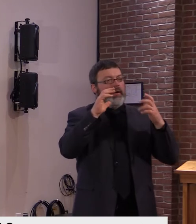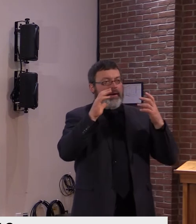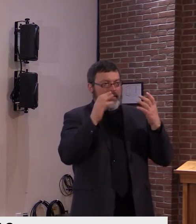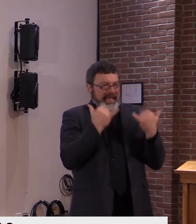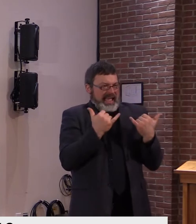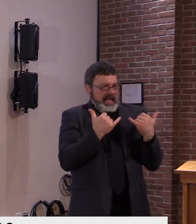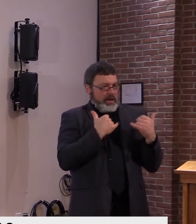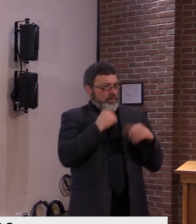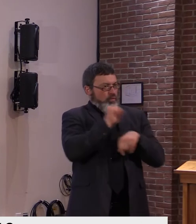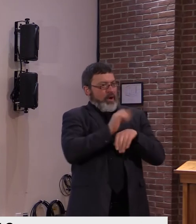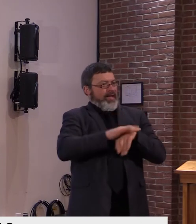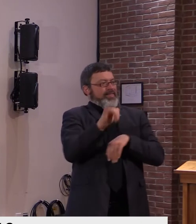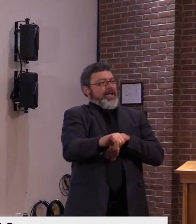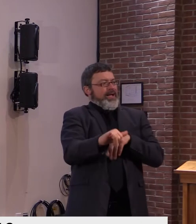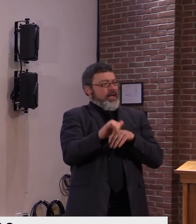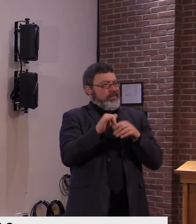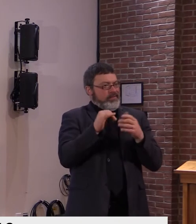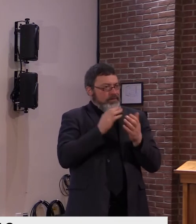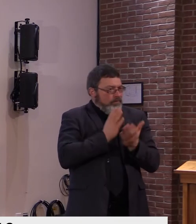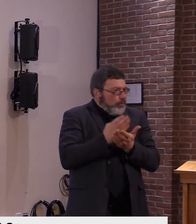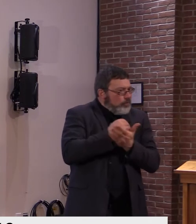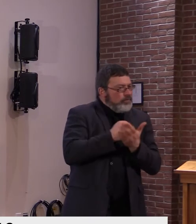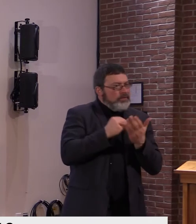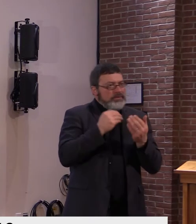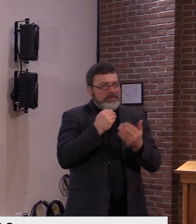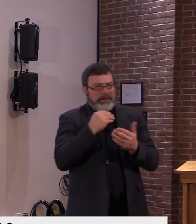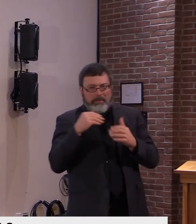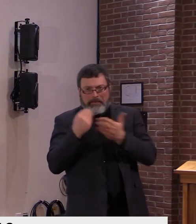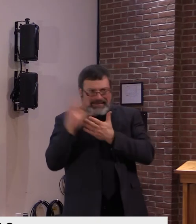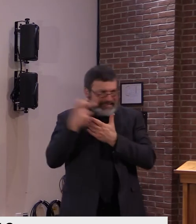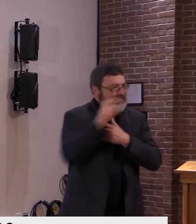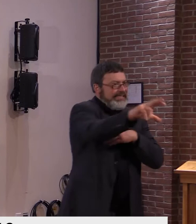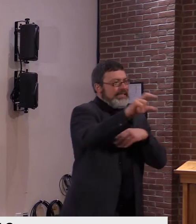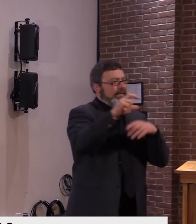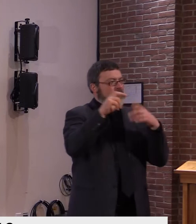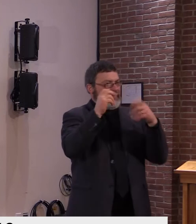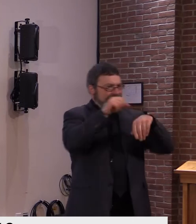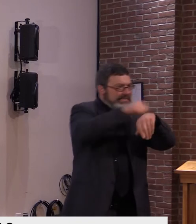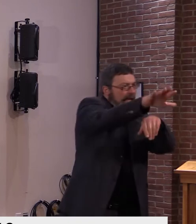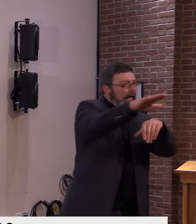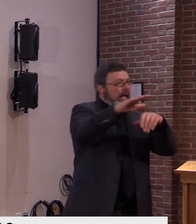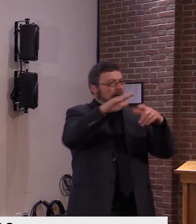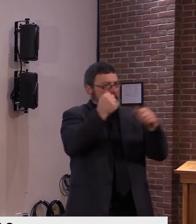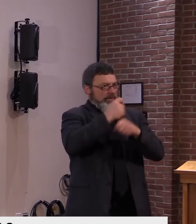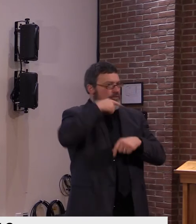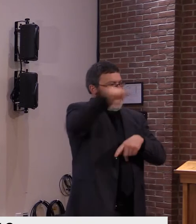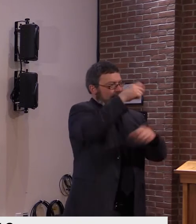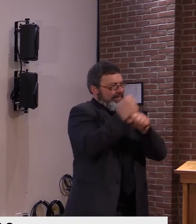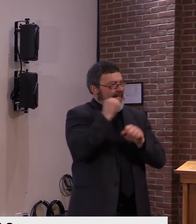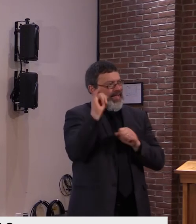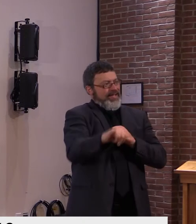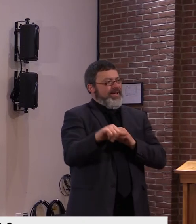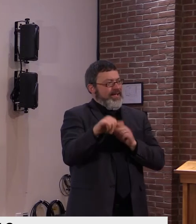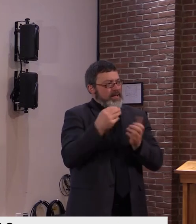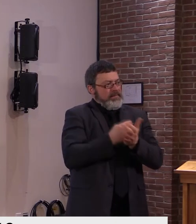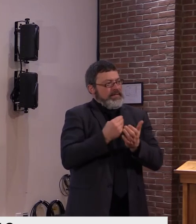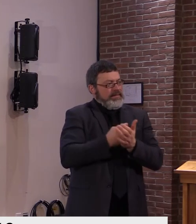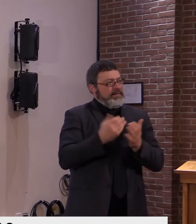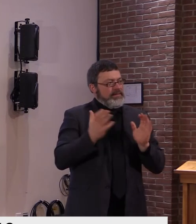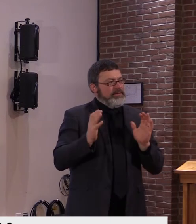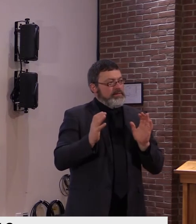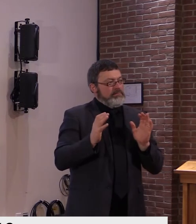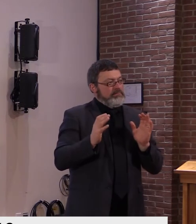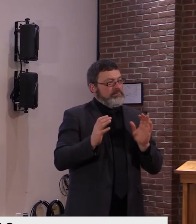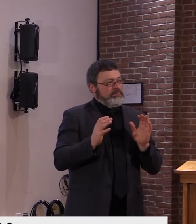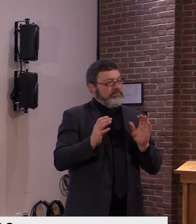something that we'd like them to take up, we will. I would add one of them would be town meeting